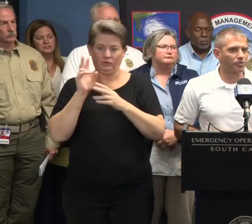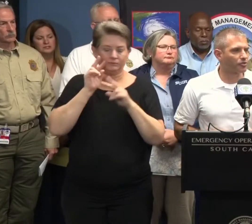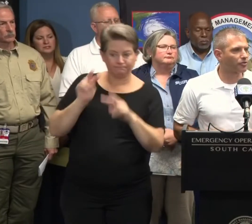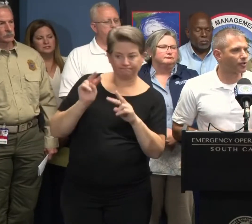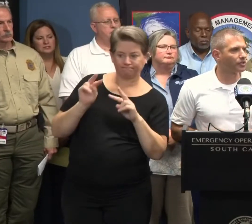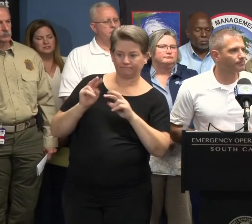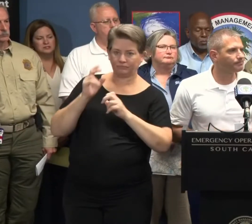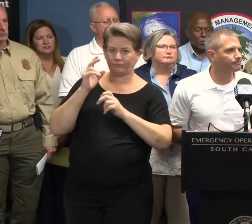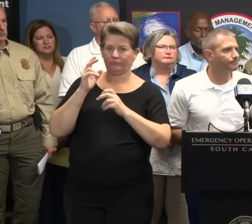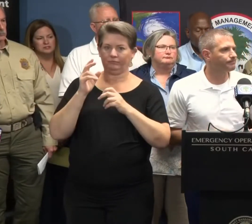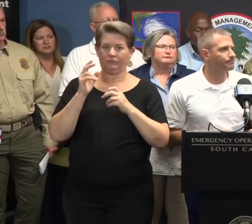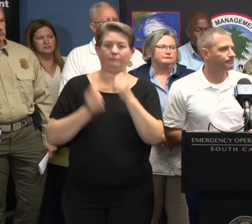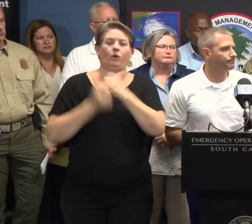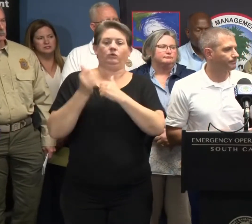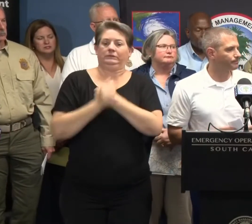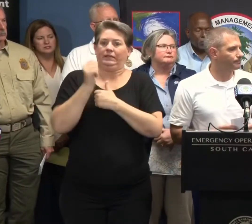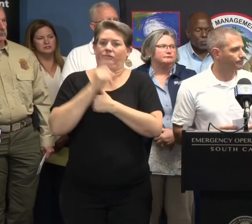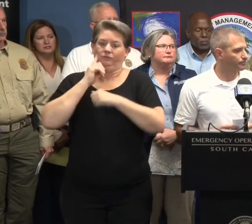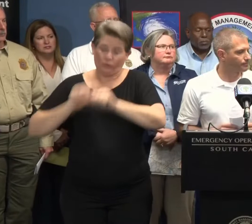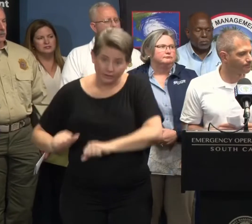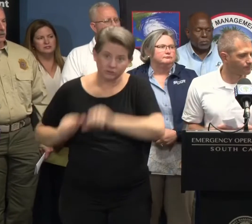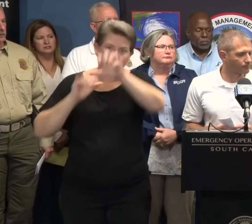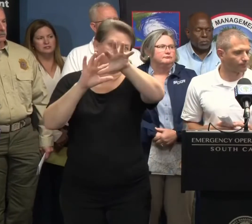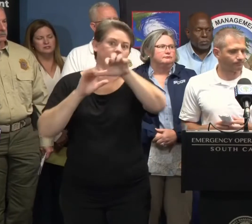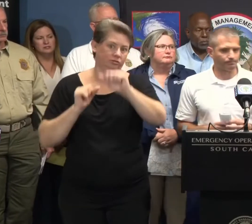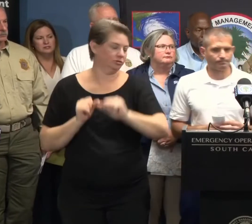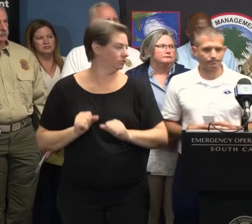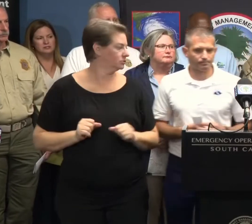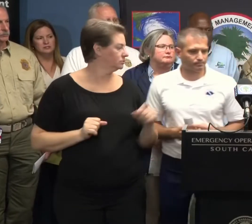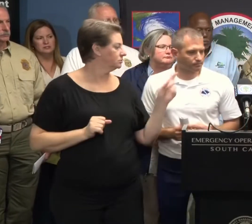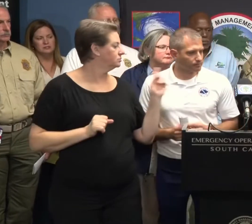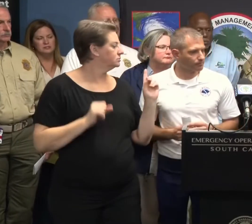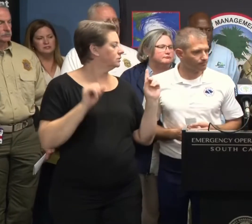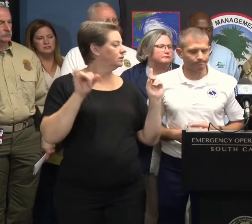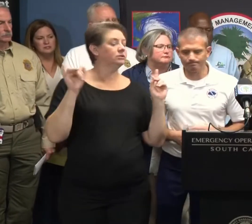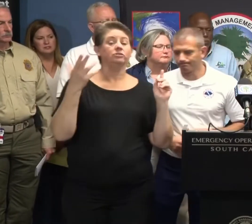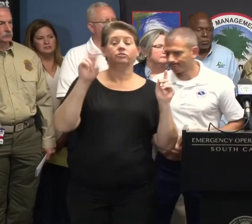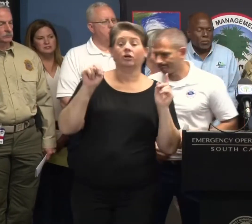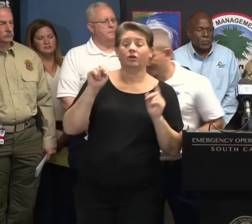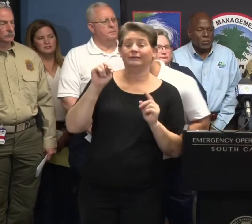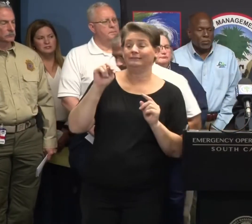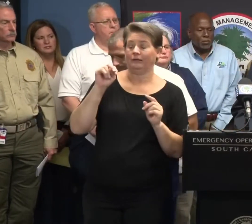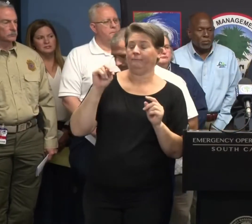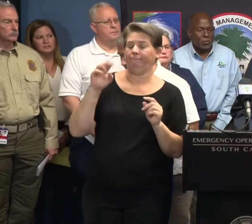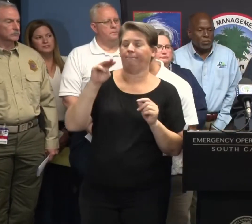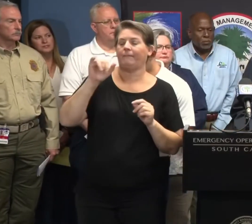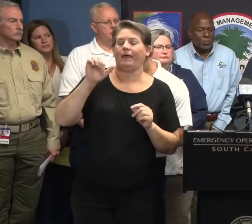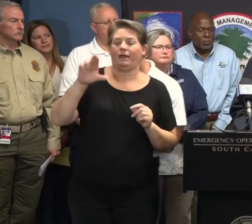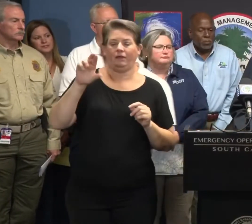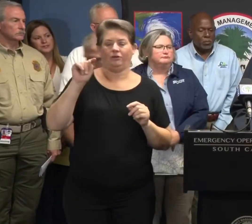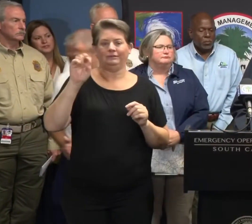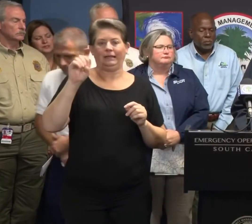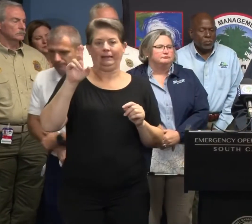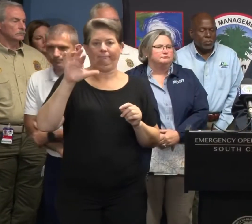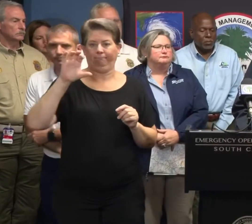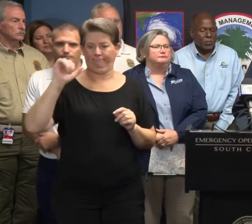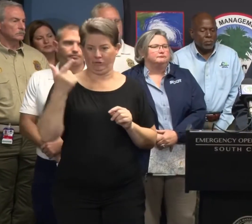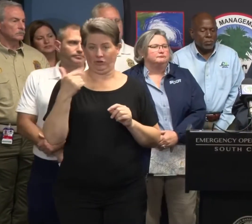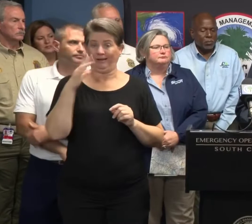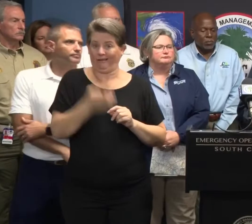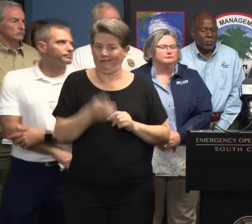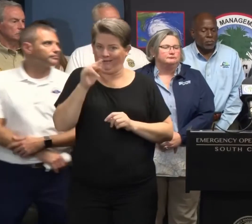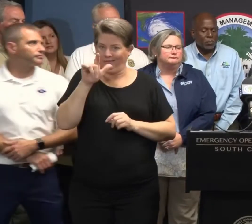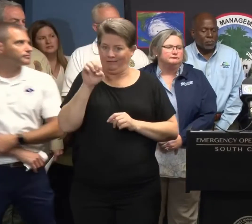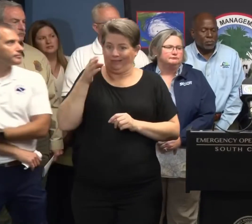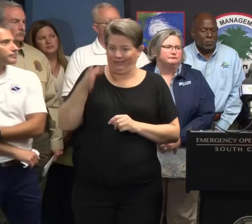that storm surge threat. For a little more detail on that, John Tecklenburg, Mayor of Charleston, the high tide there was around noon.